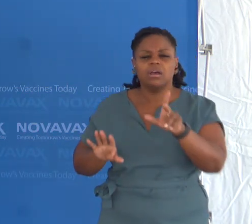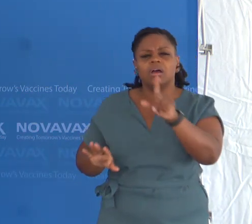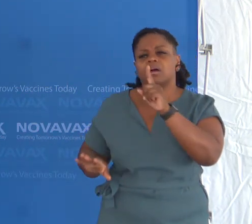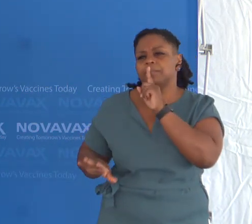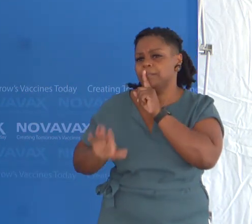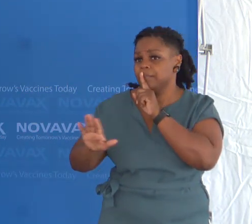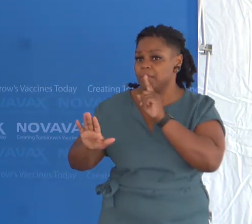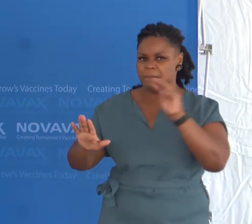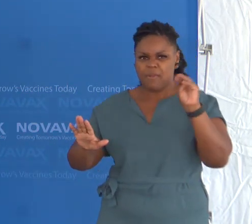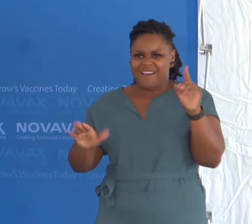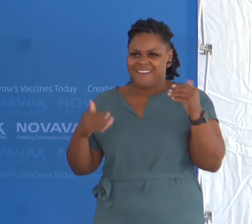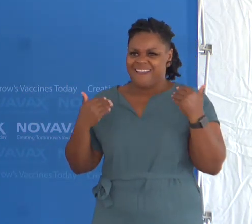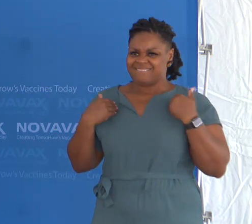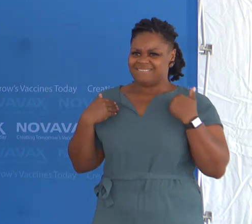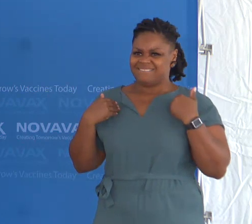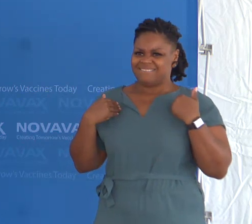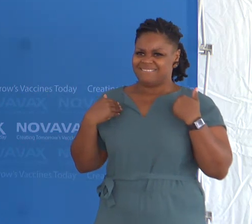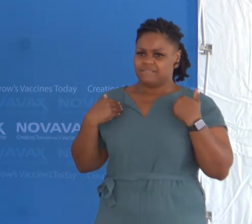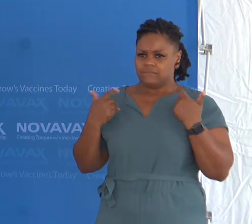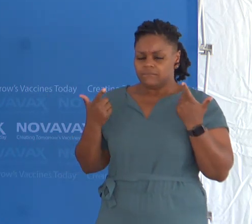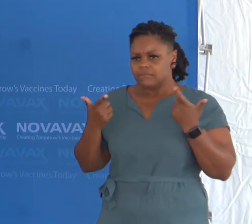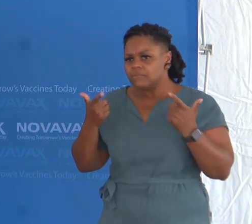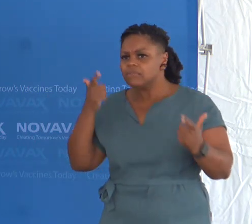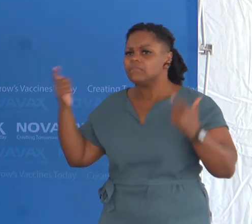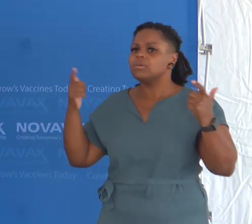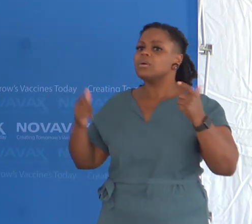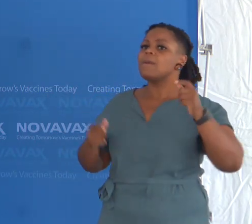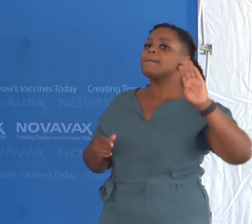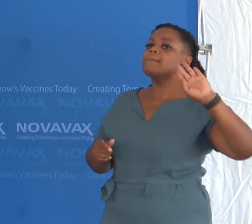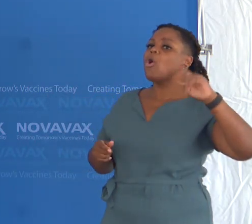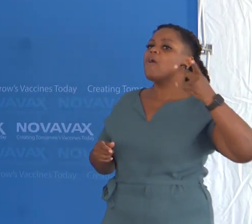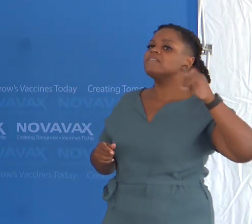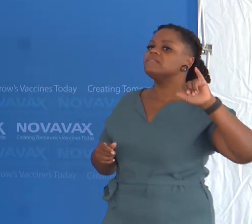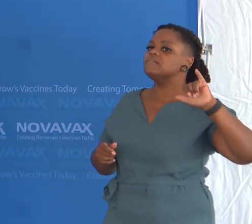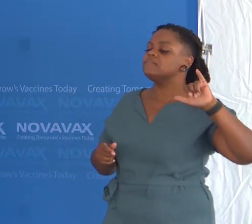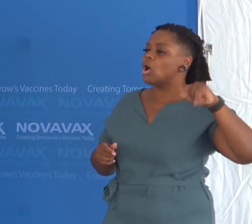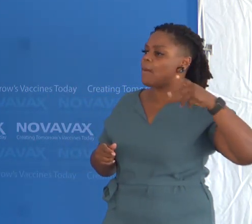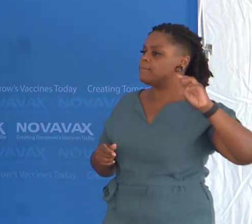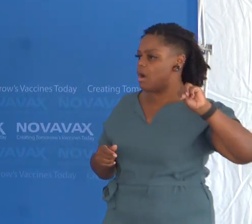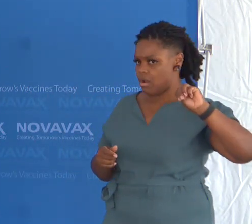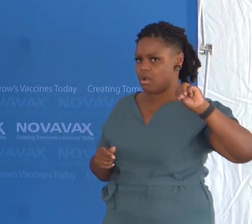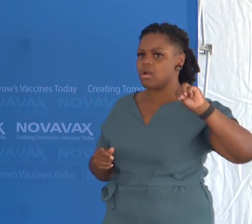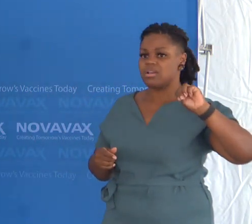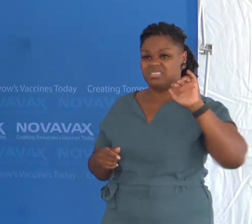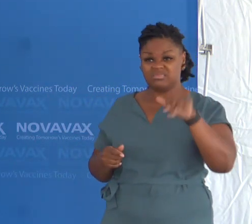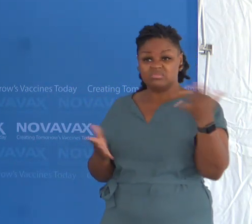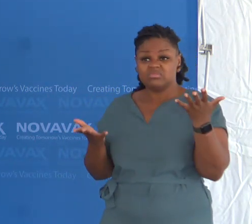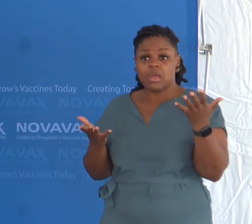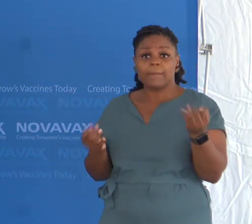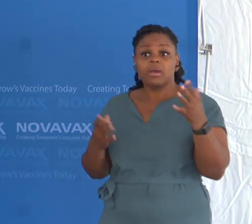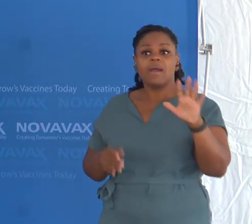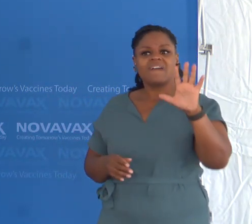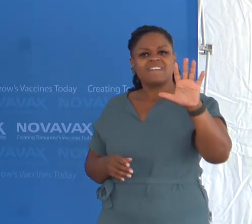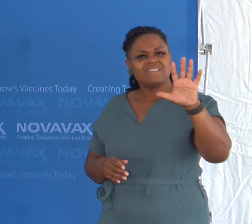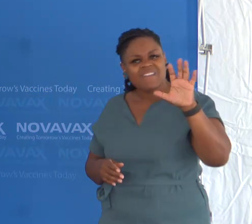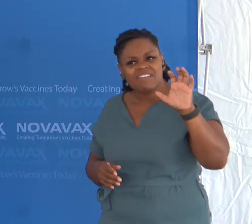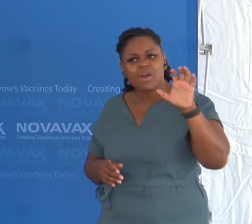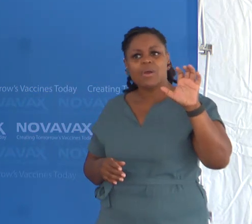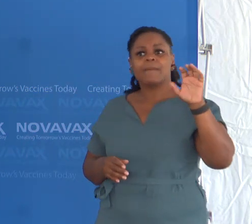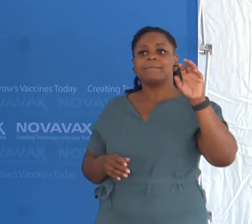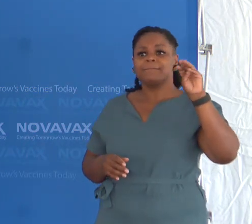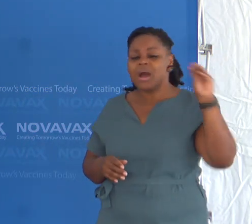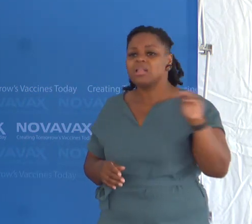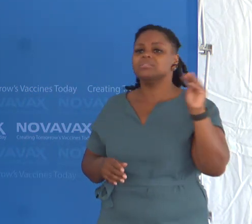unparalleled biopharma cluster, 500 great biotech companies and 2,700 life sciences companies, and the